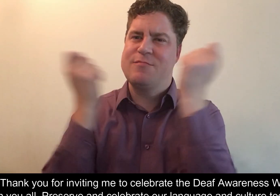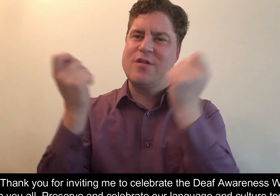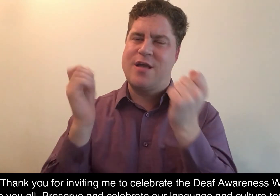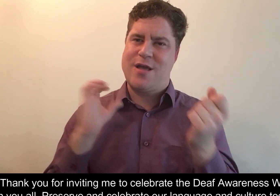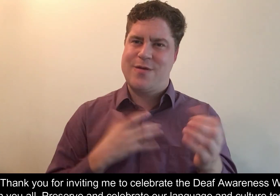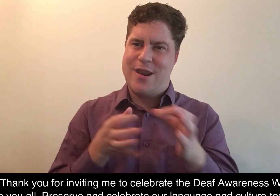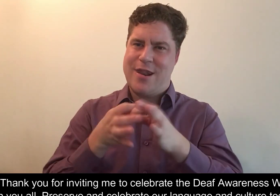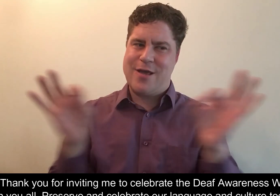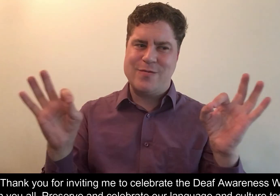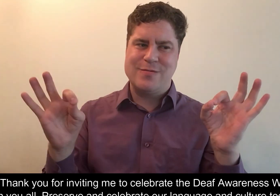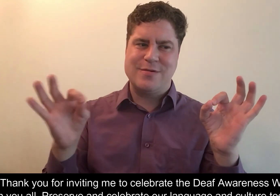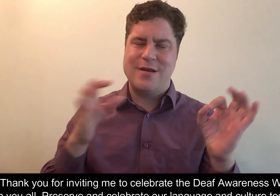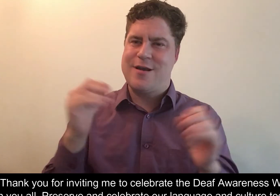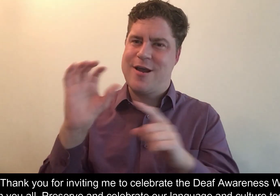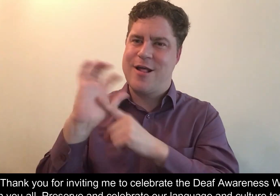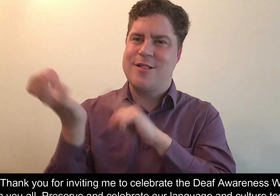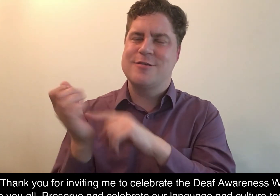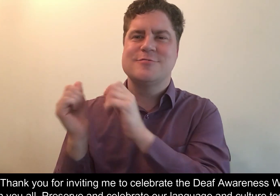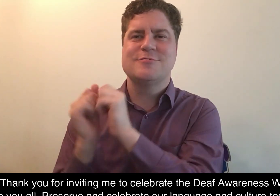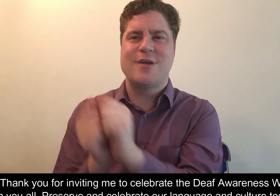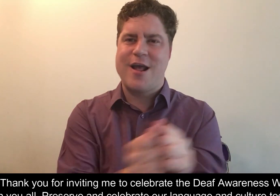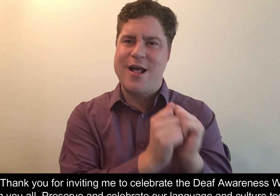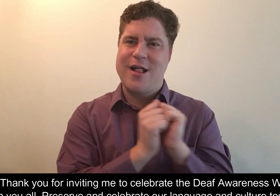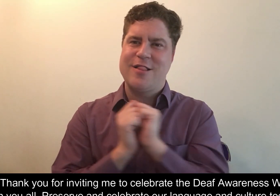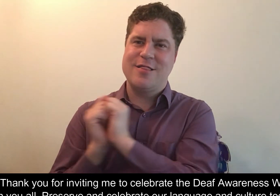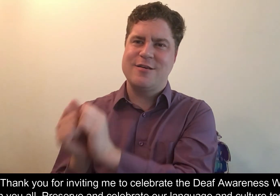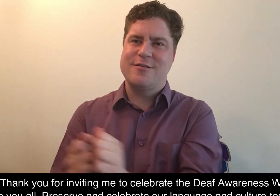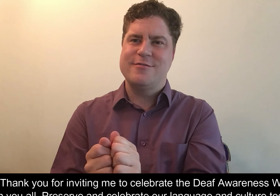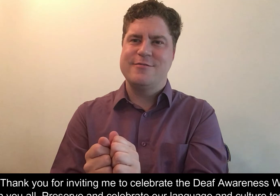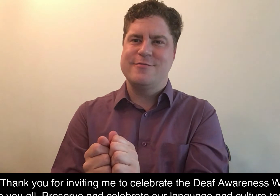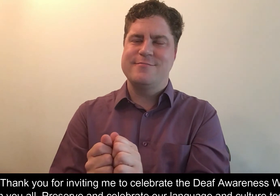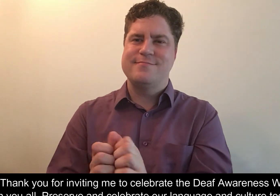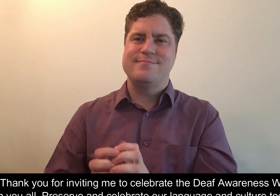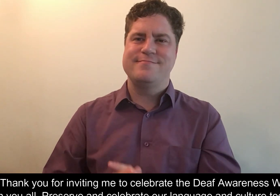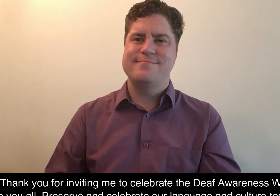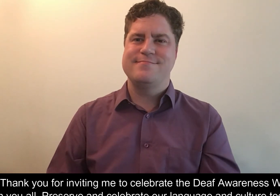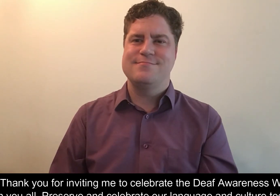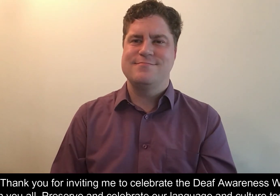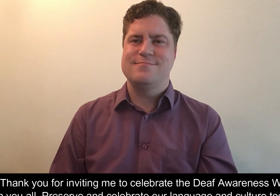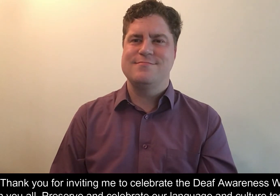Cherish and celebrate our language and culture together.